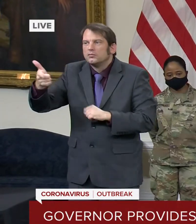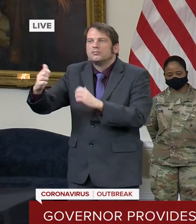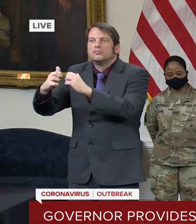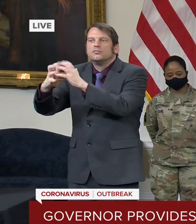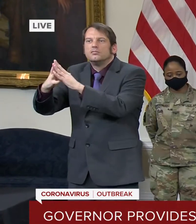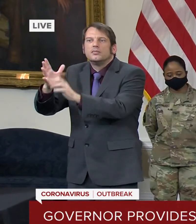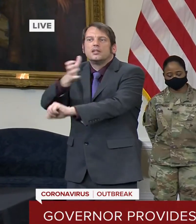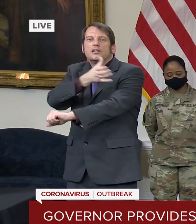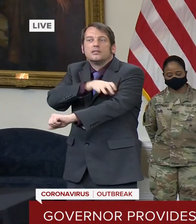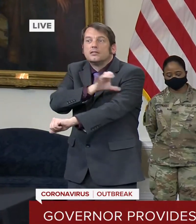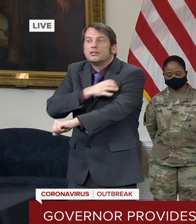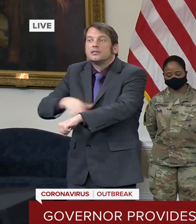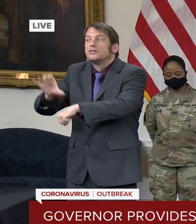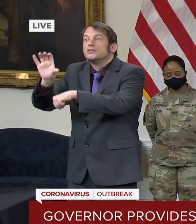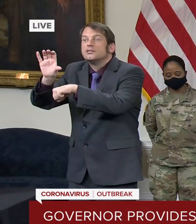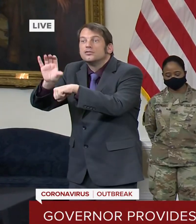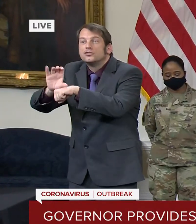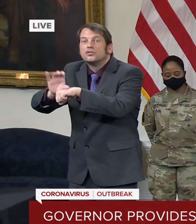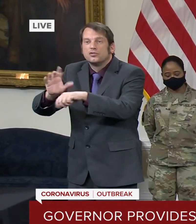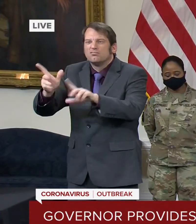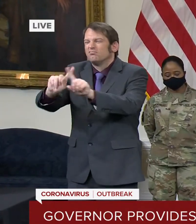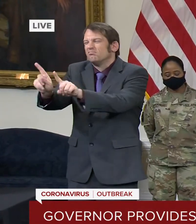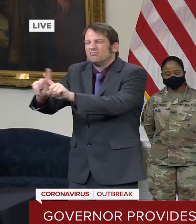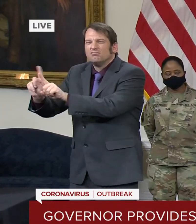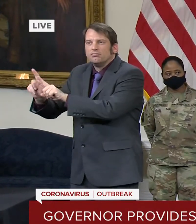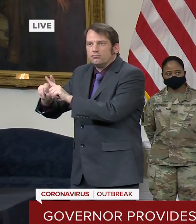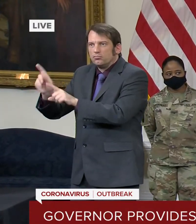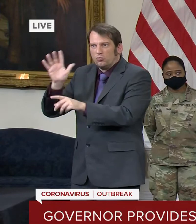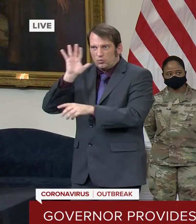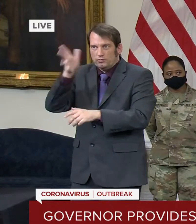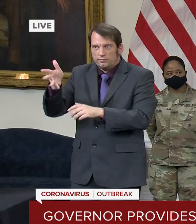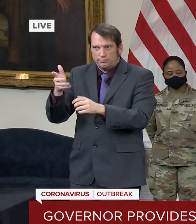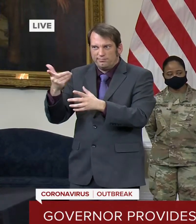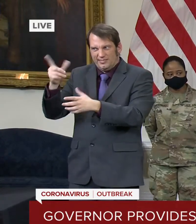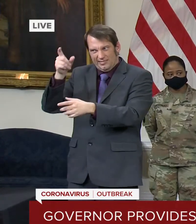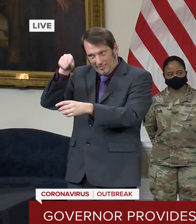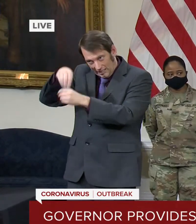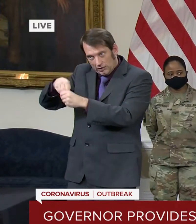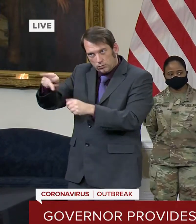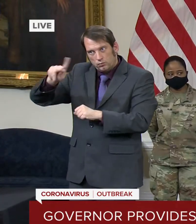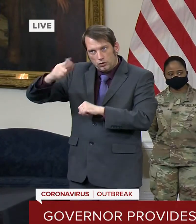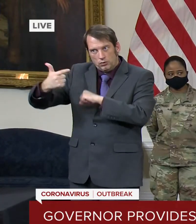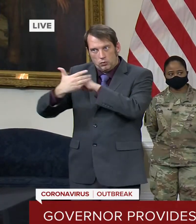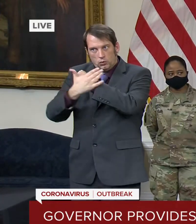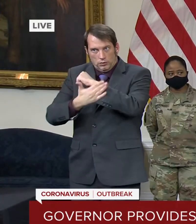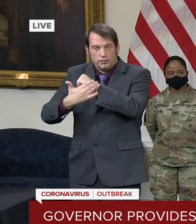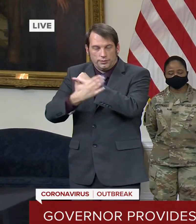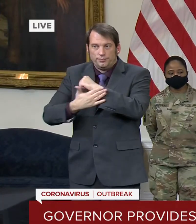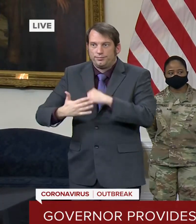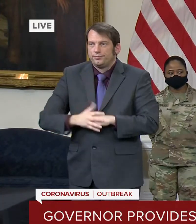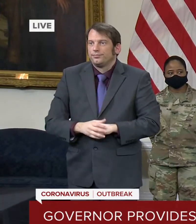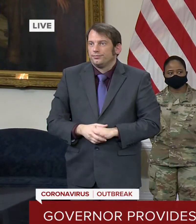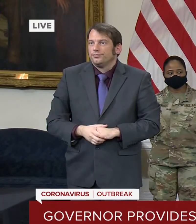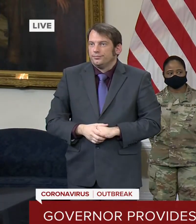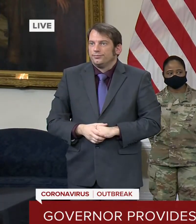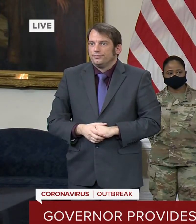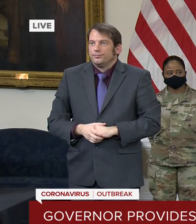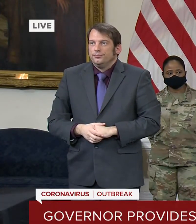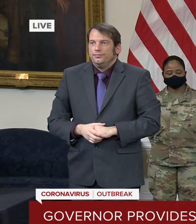Hospital. We're engaging Prince George's leaders in the process, as the General touched on. We're doing